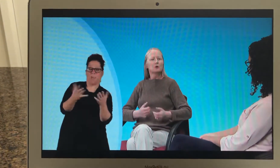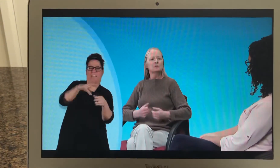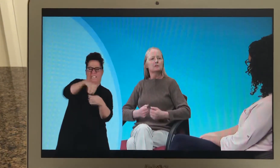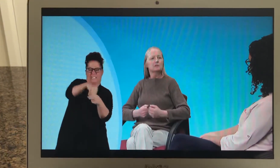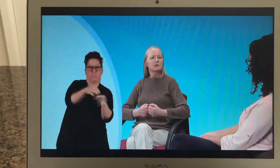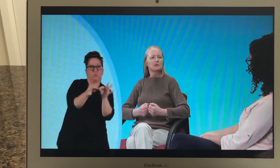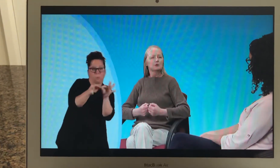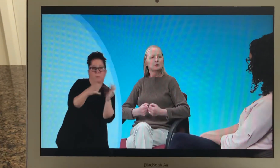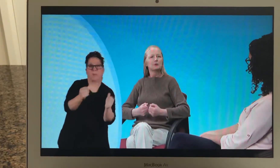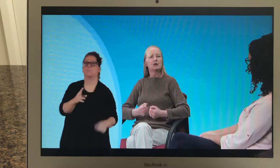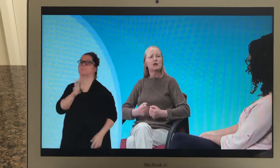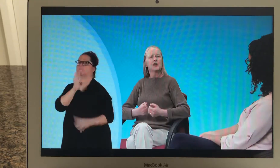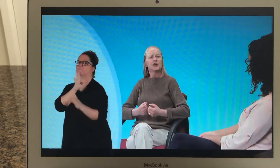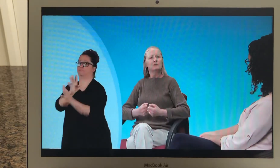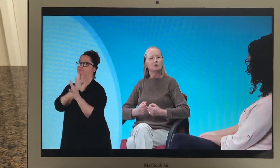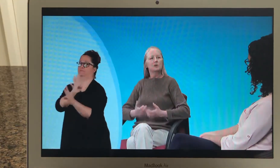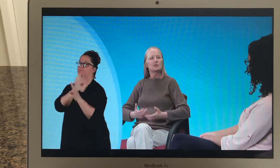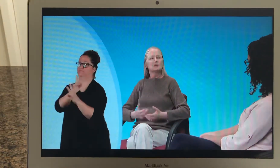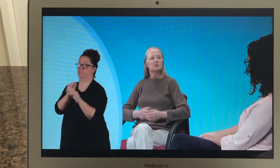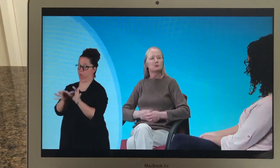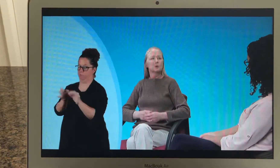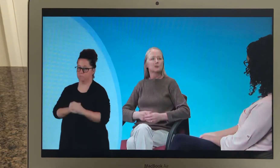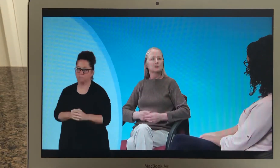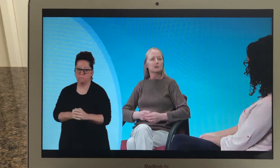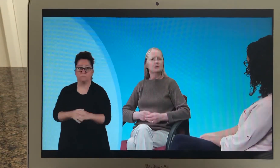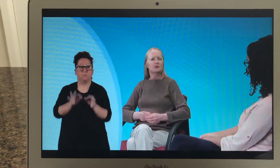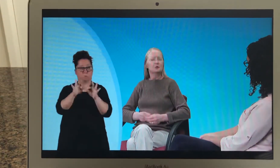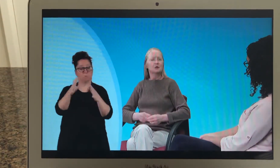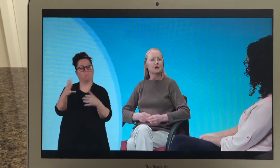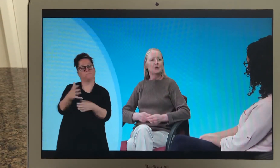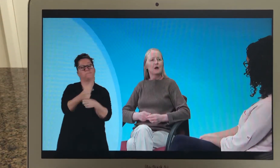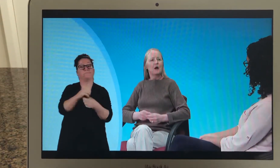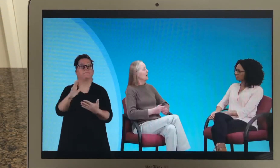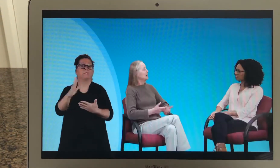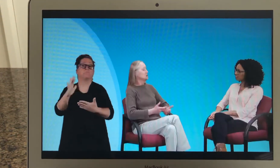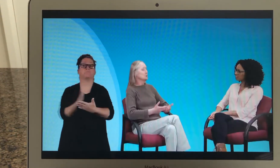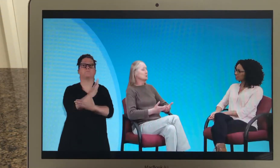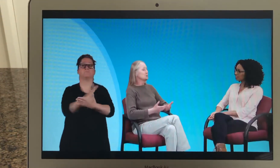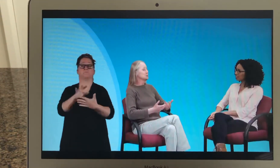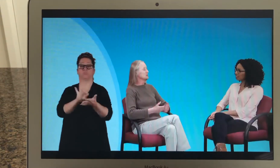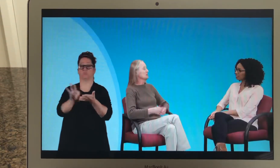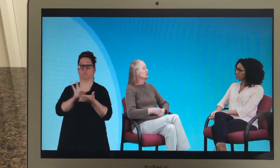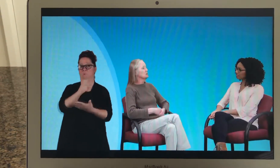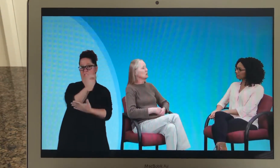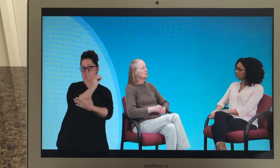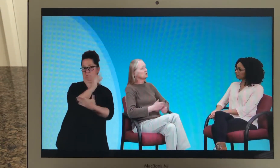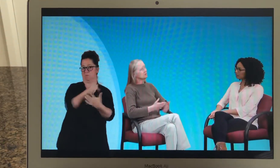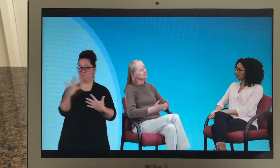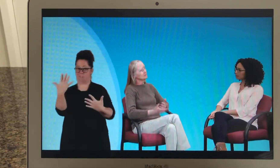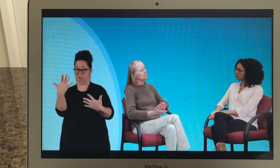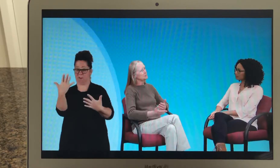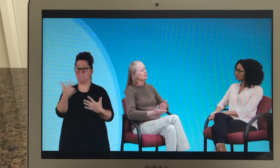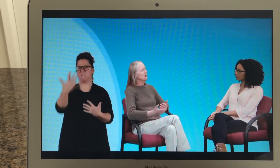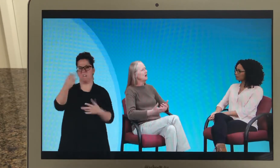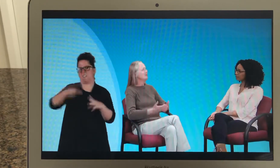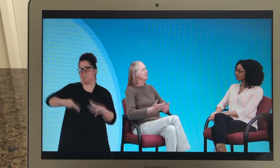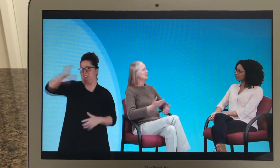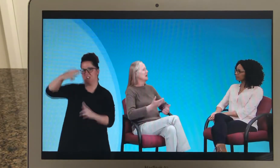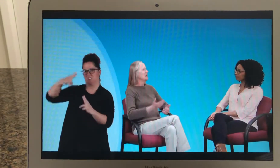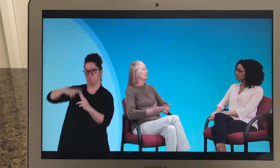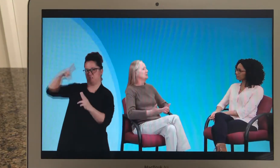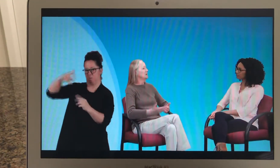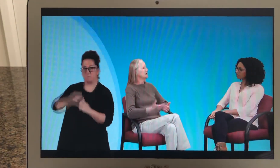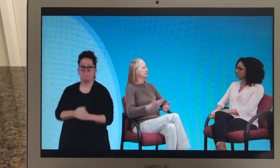processing, what's in the interpreter, like signing and speaking, interpreting. And they range from 0 to